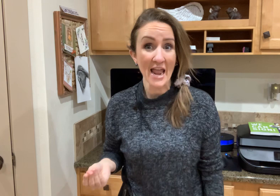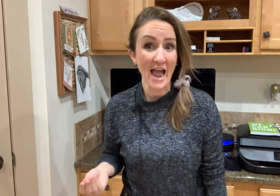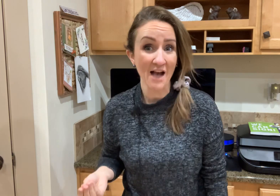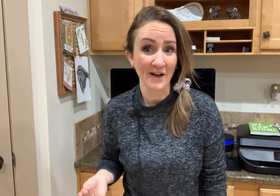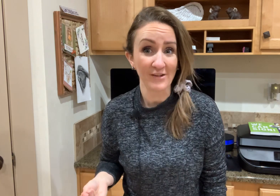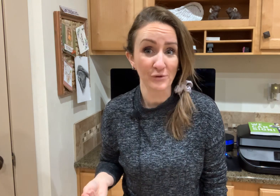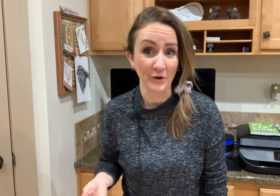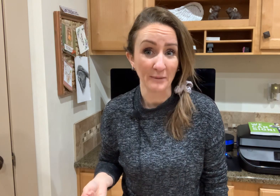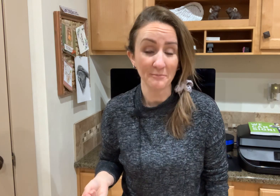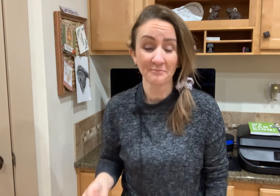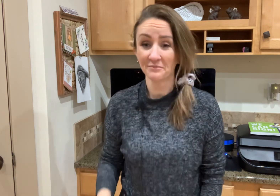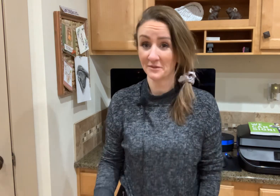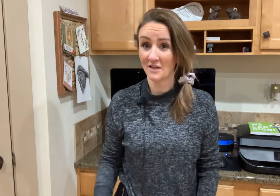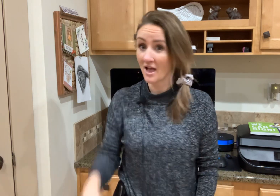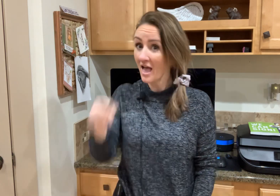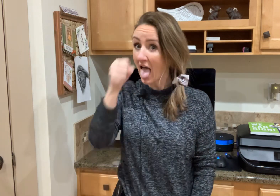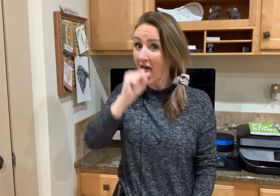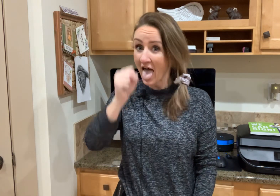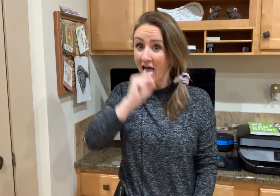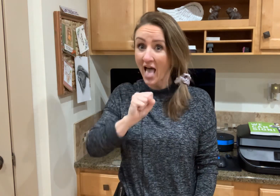have ice cream,